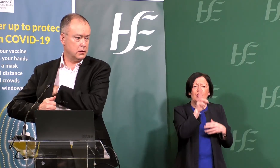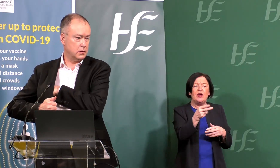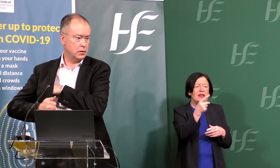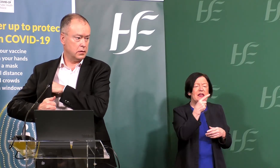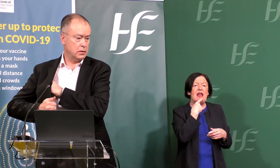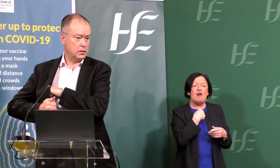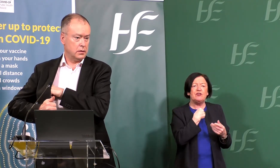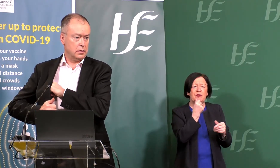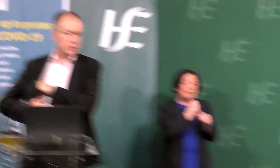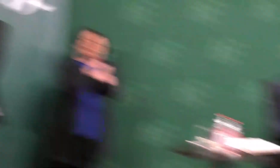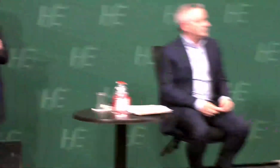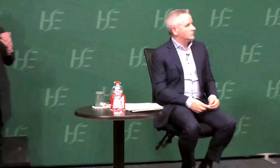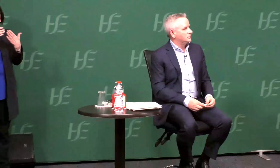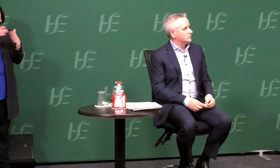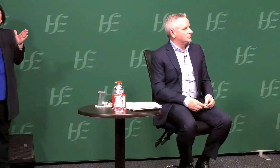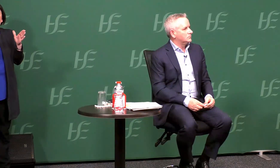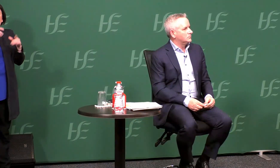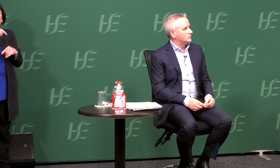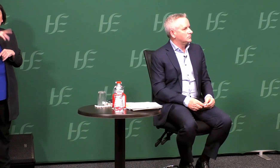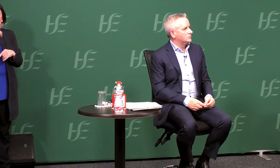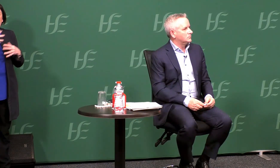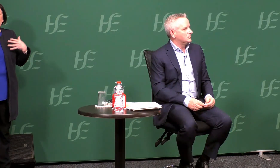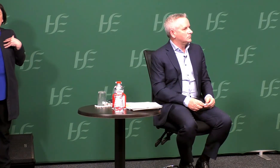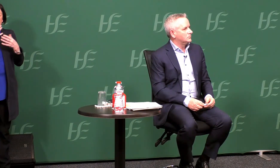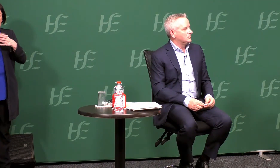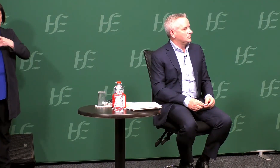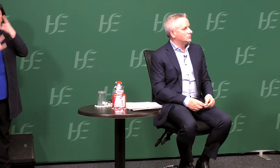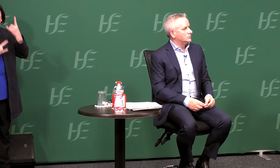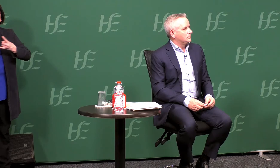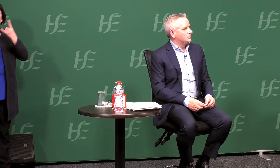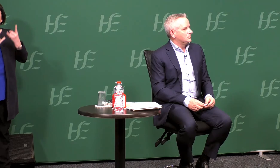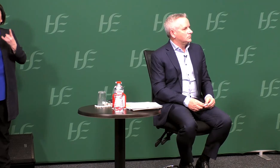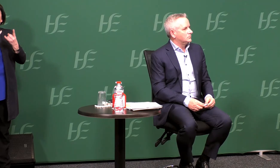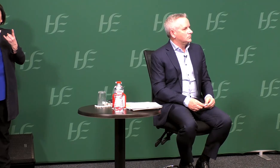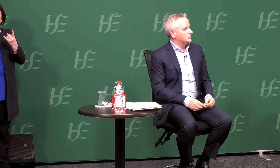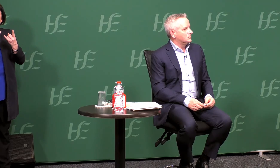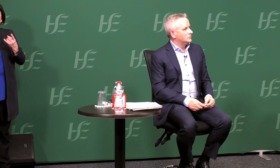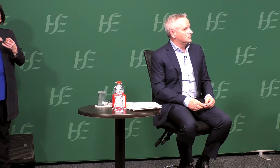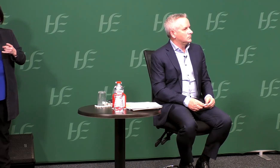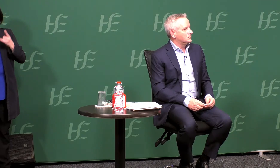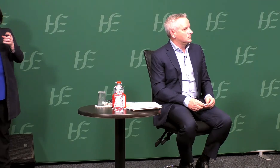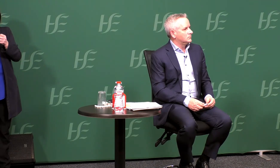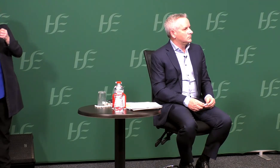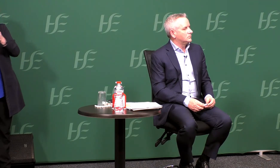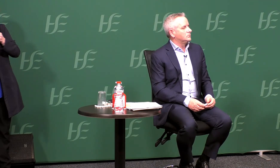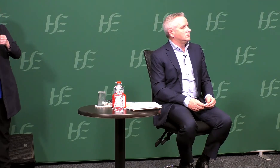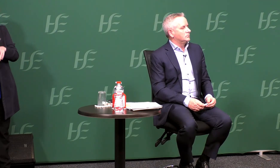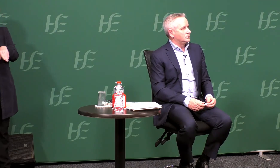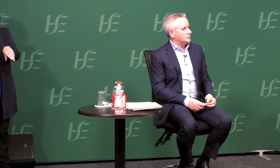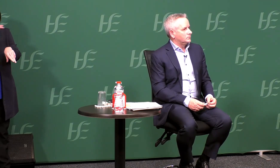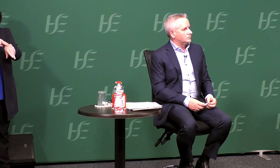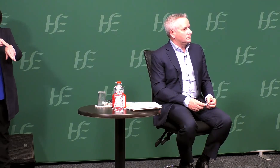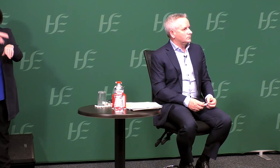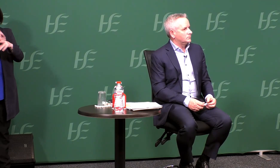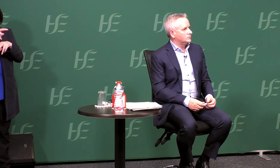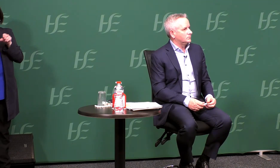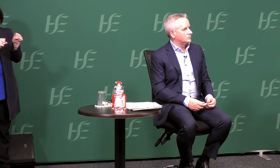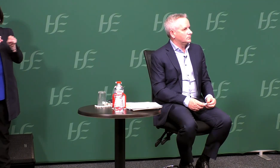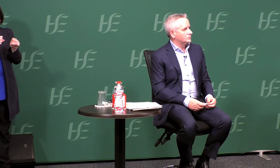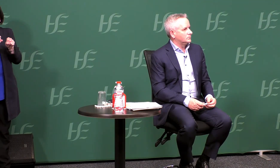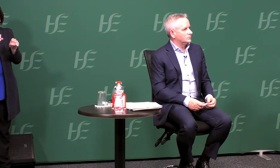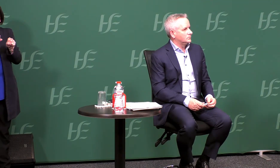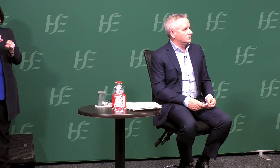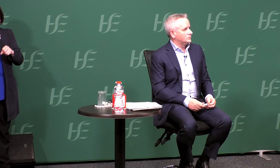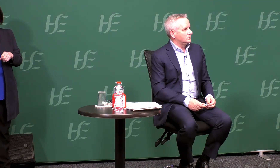give the public that they shouldn't be concerned that what happened there could happen elsewhere nationally in the service?